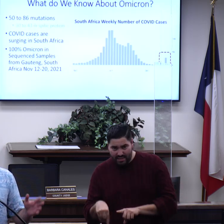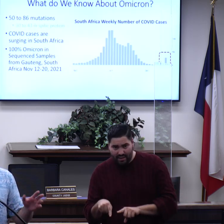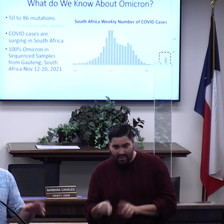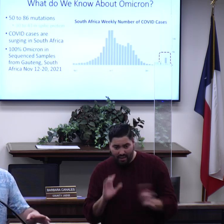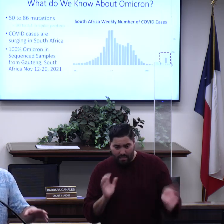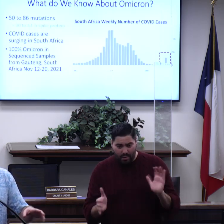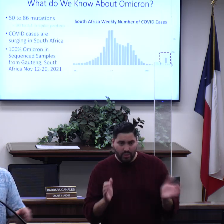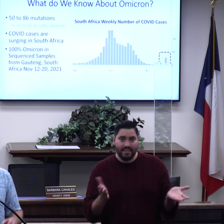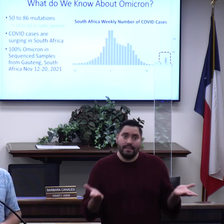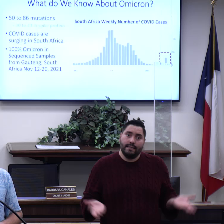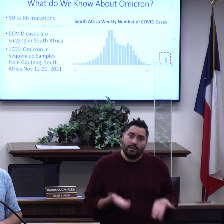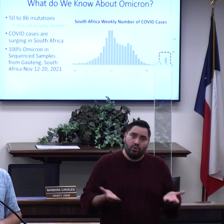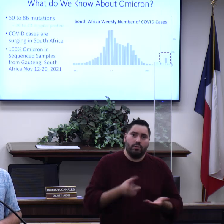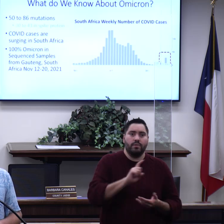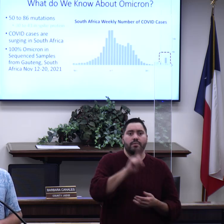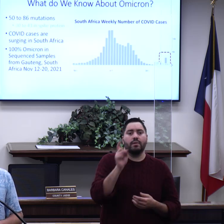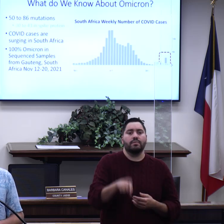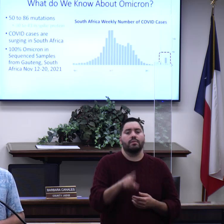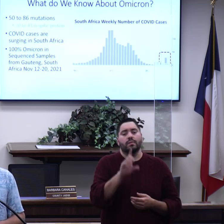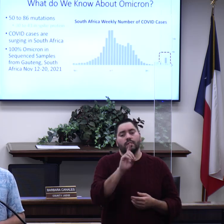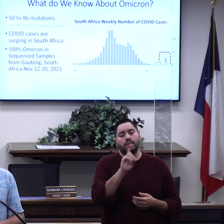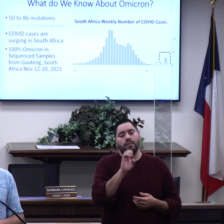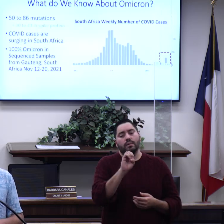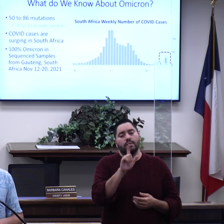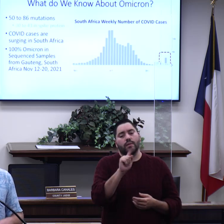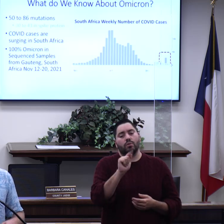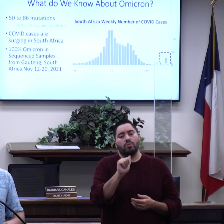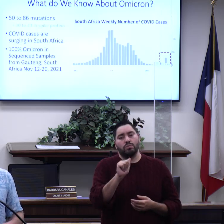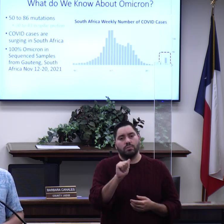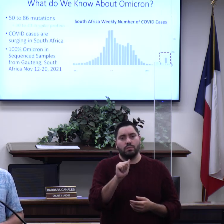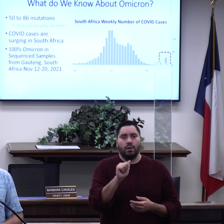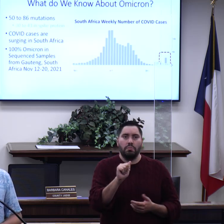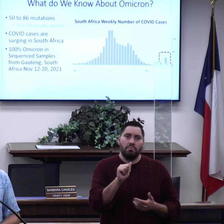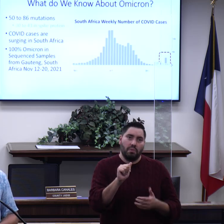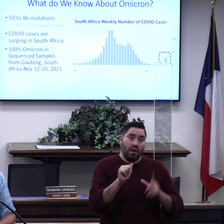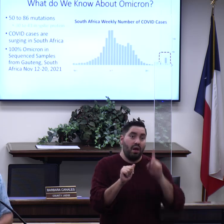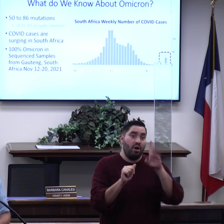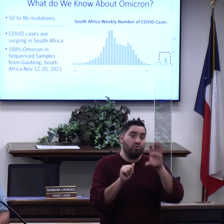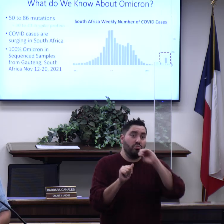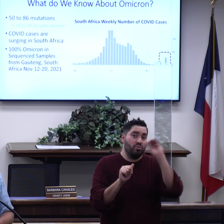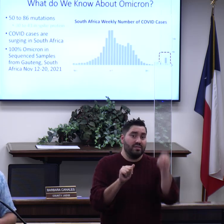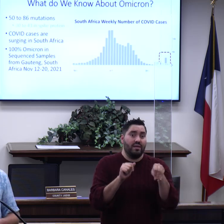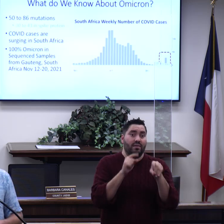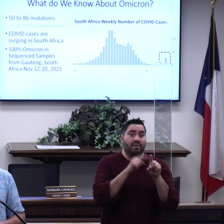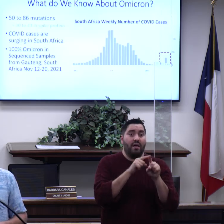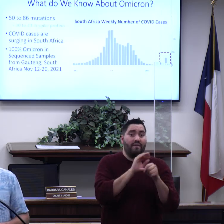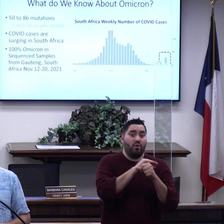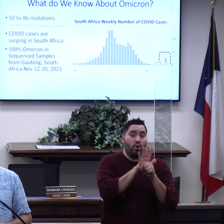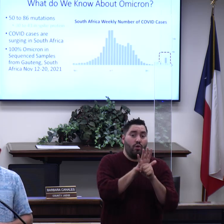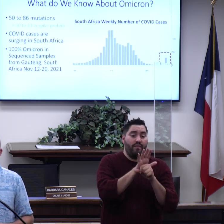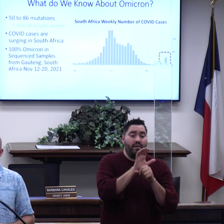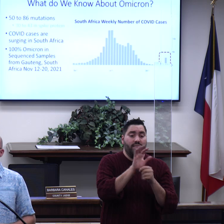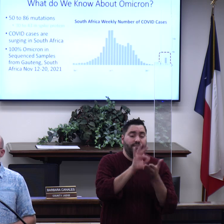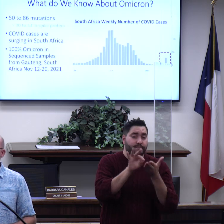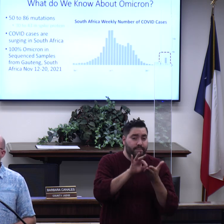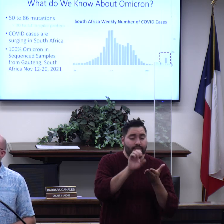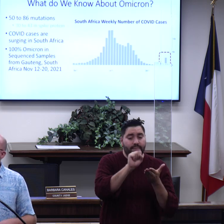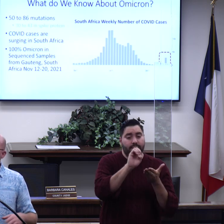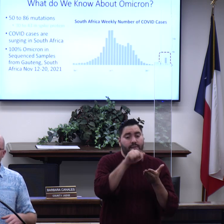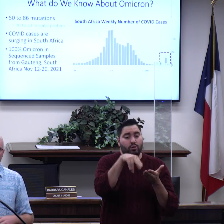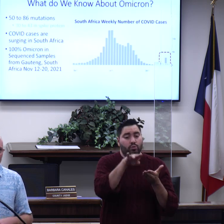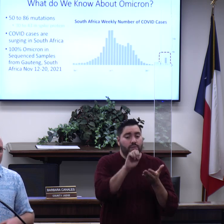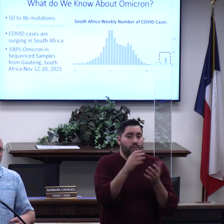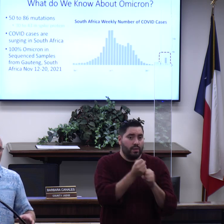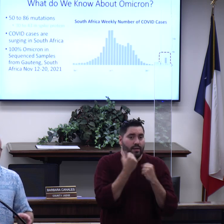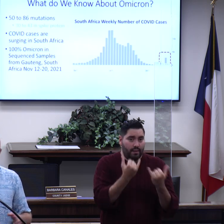comparison, here in Texas, the Delta variant makes up 100% of all of the COVID sequences that we're getting right now.